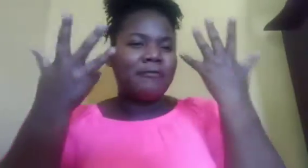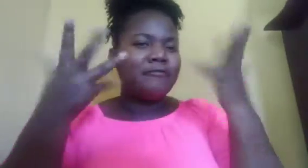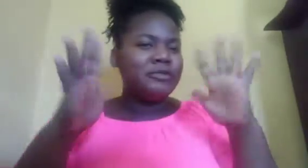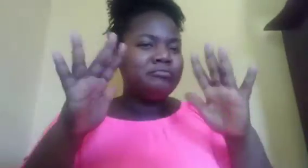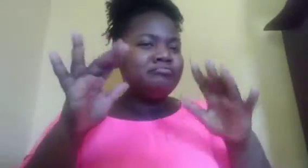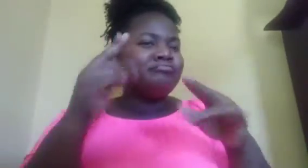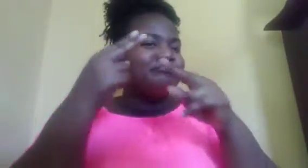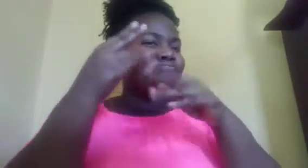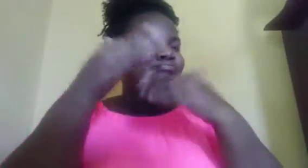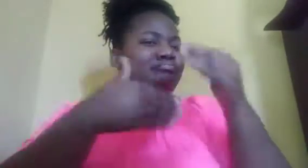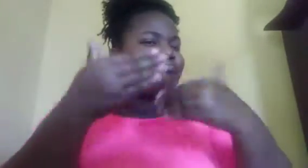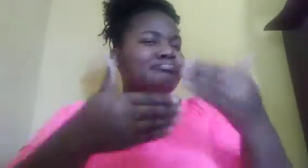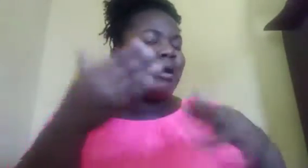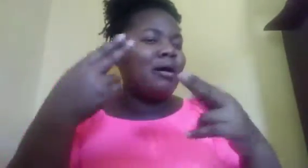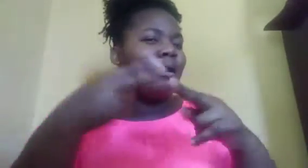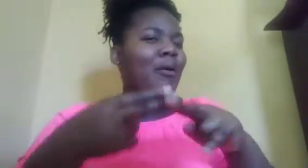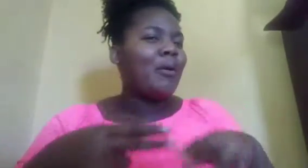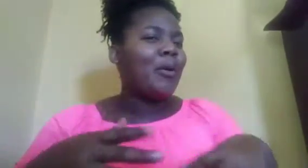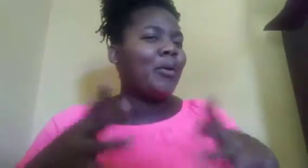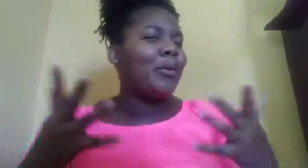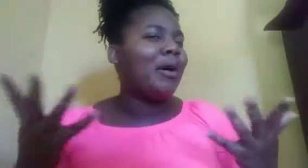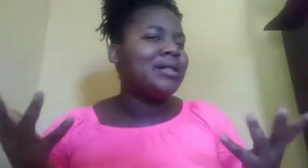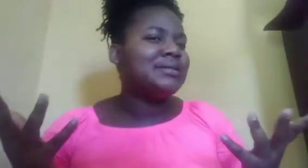it. What is that process called?